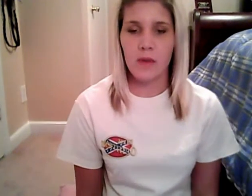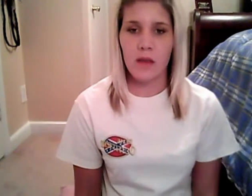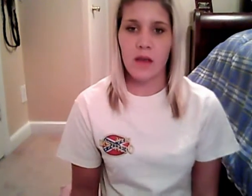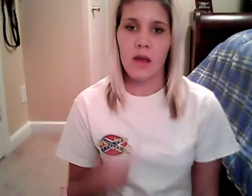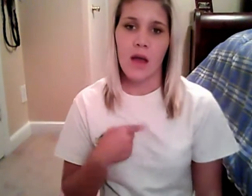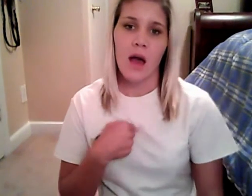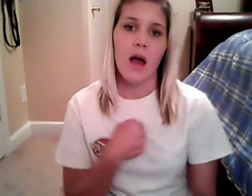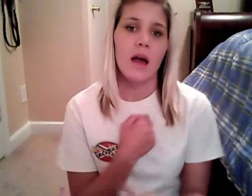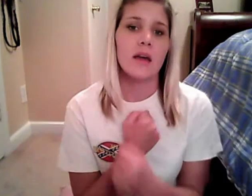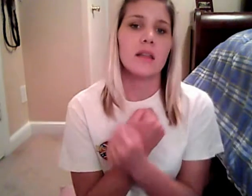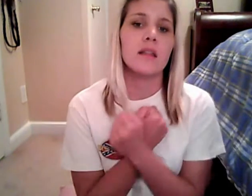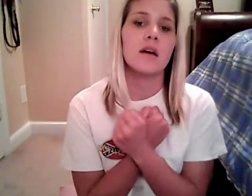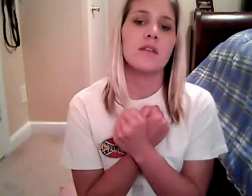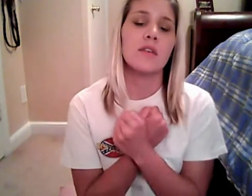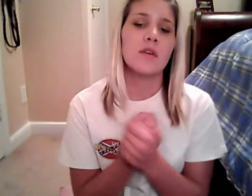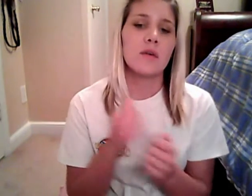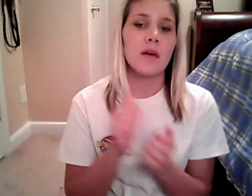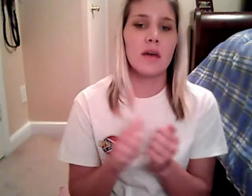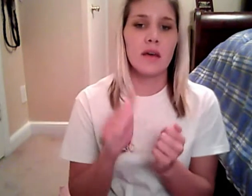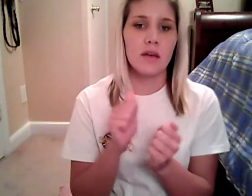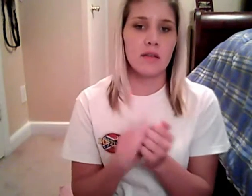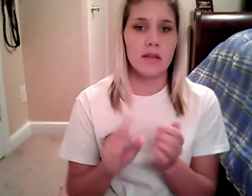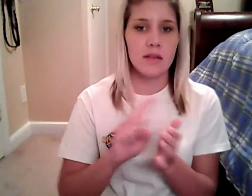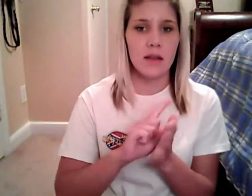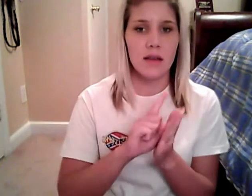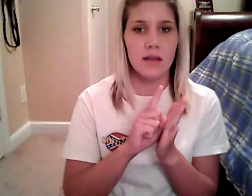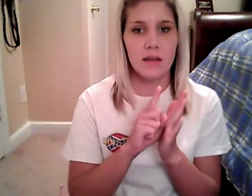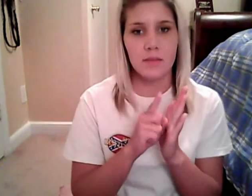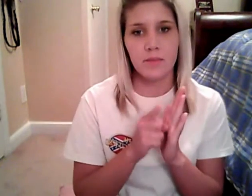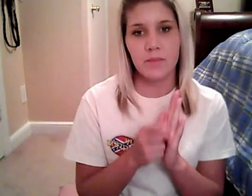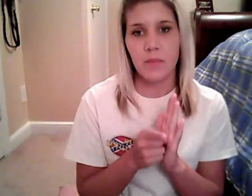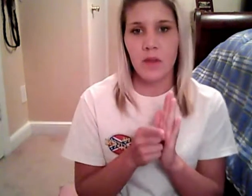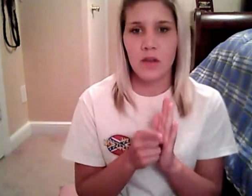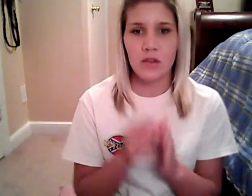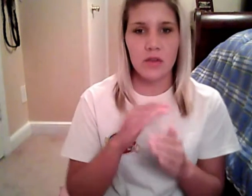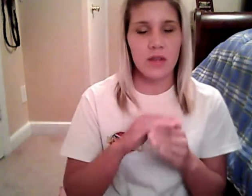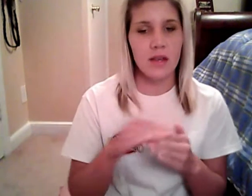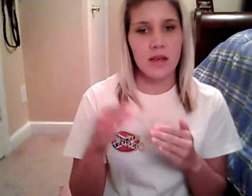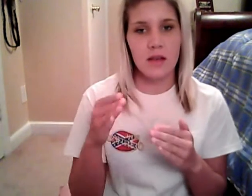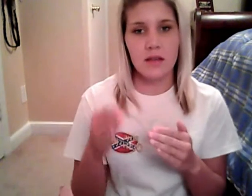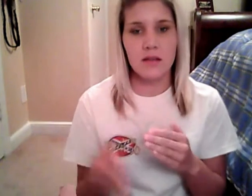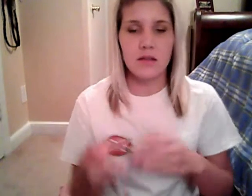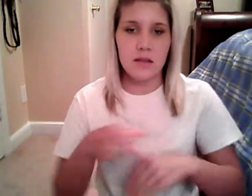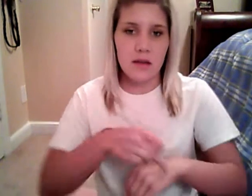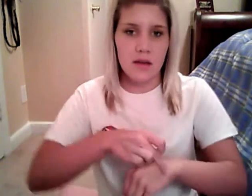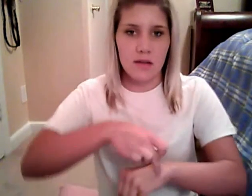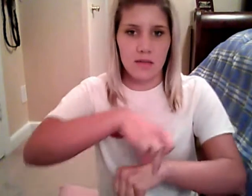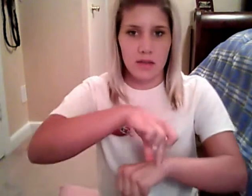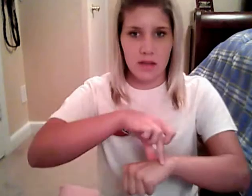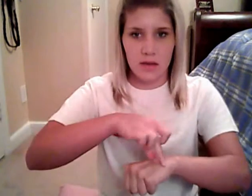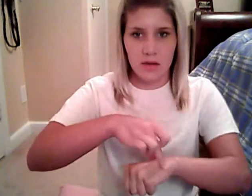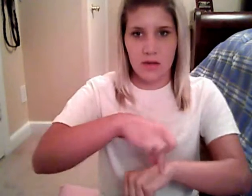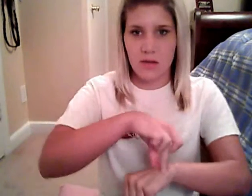I can love you every second, to the ends of the earth,